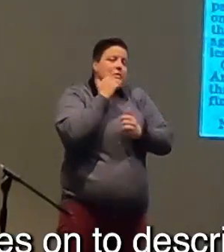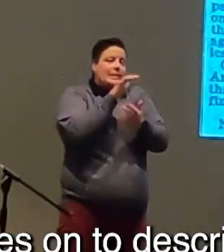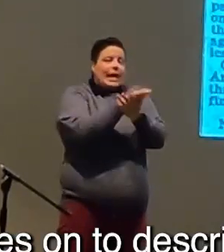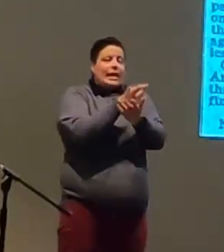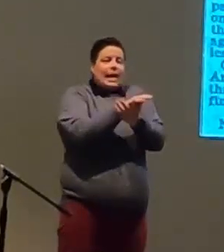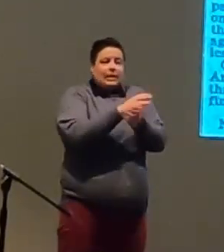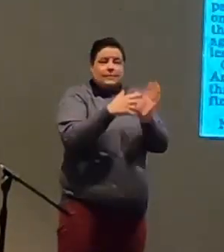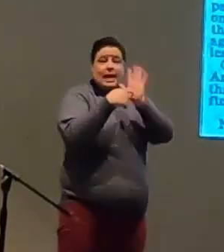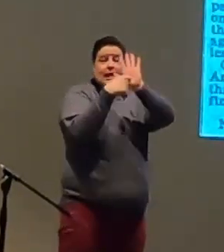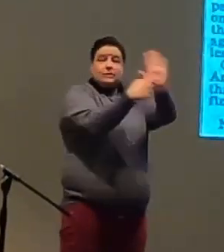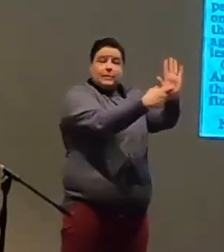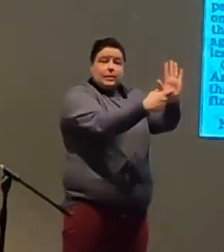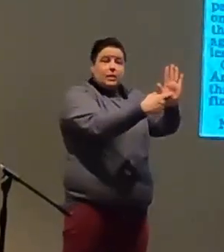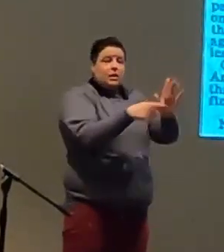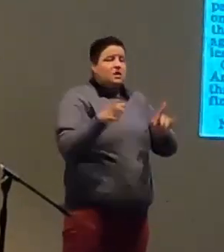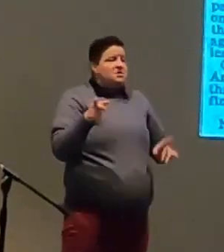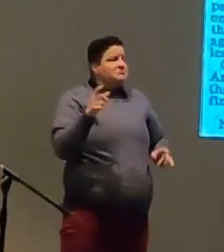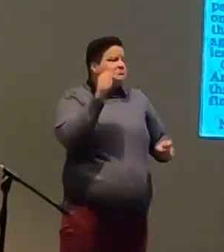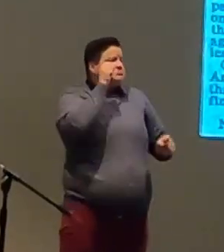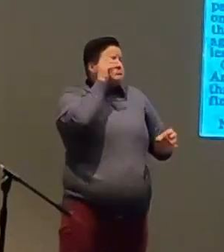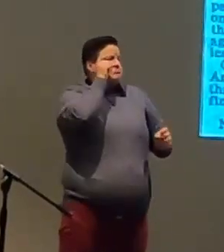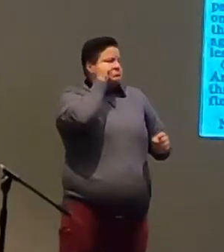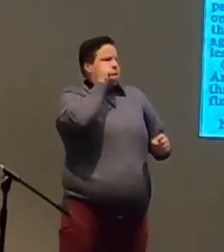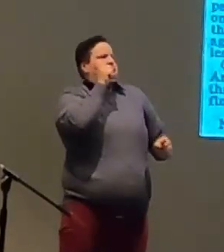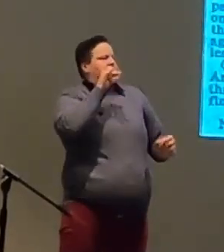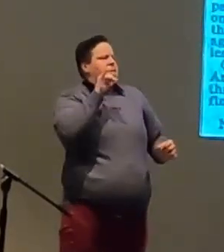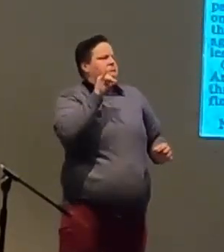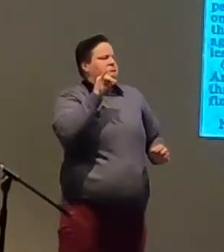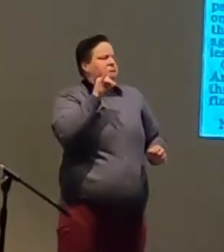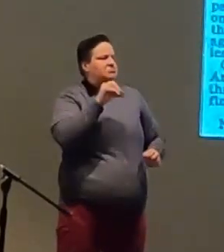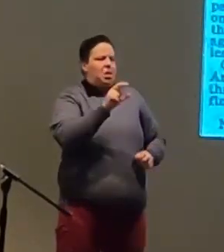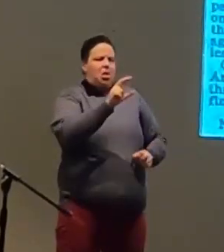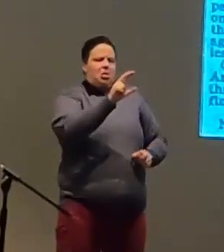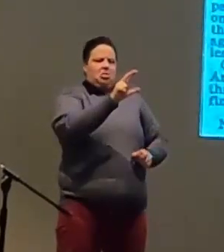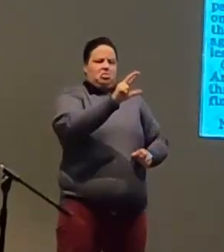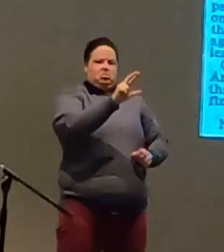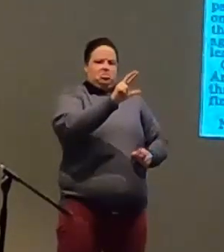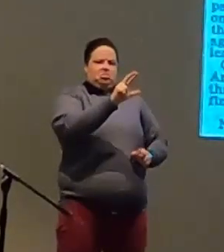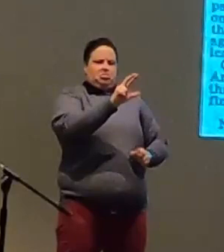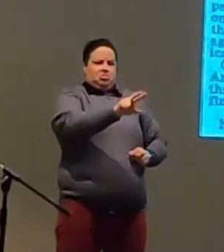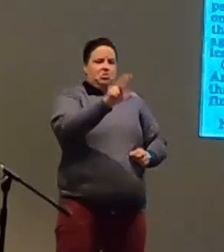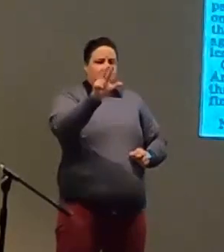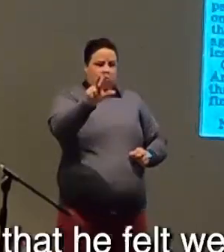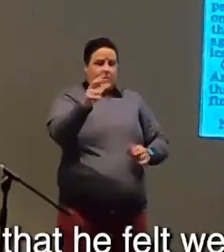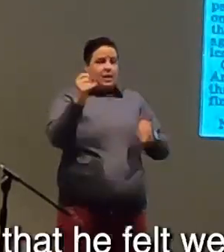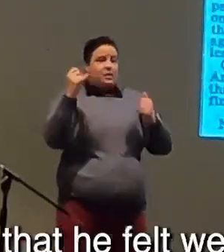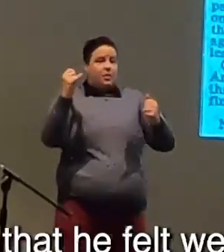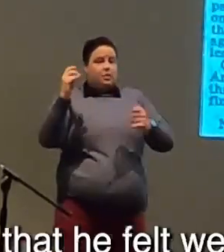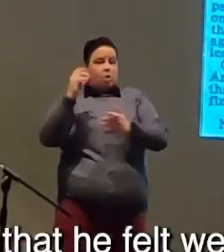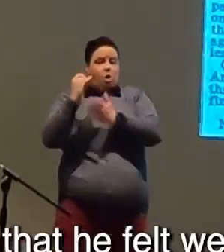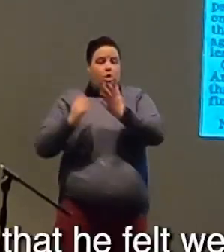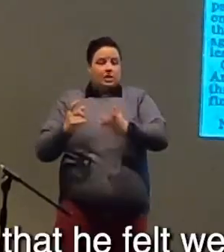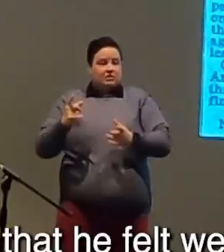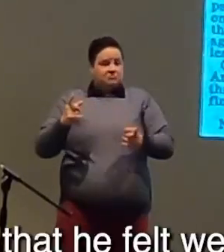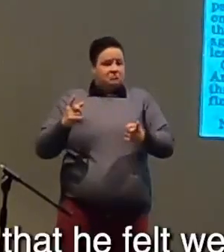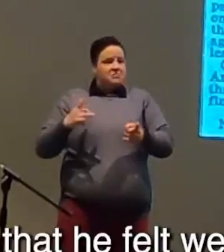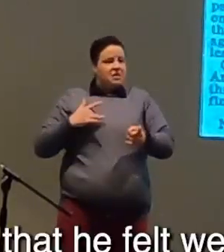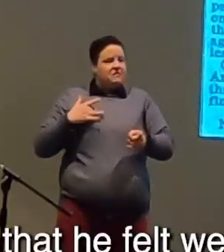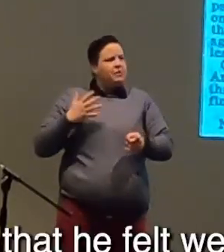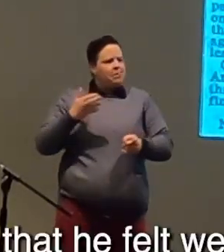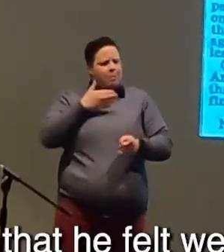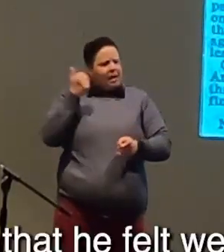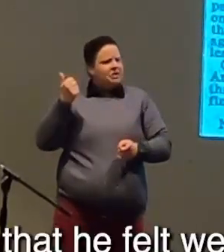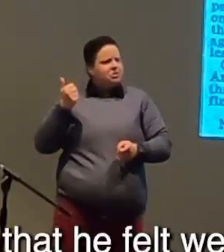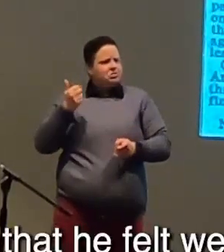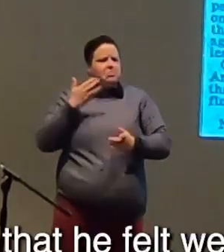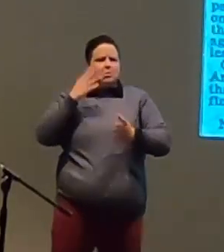Academy exhibition, he was surprised to learn that 33 of the contemporary artists that he felt were the best